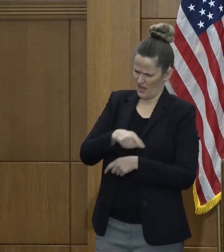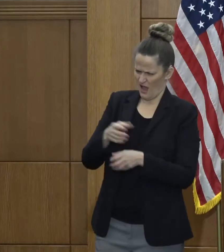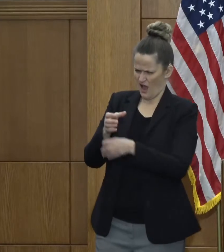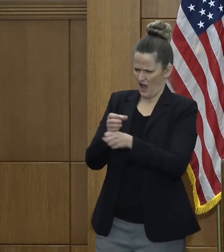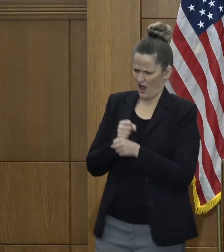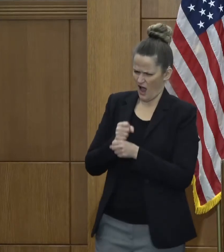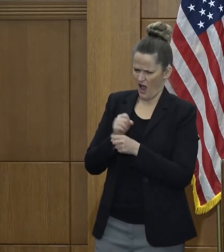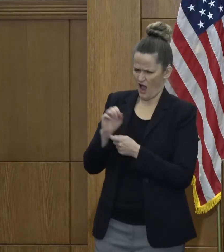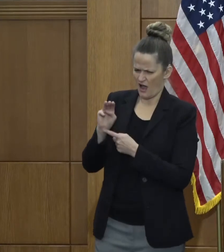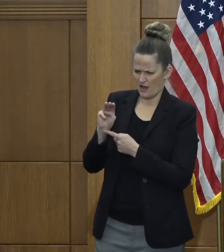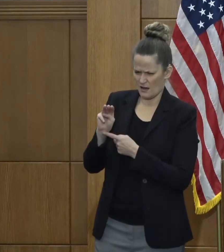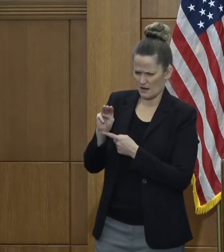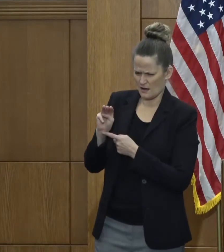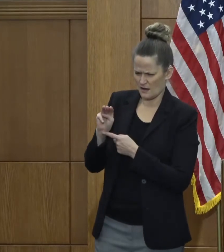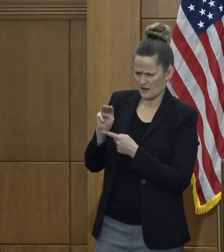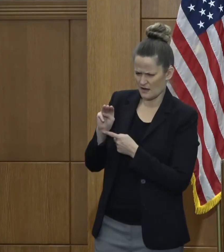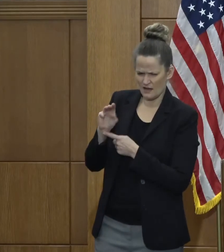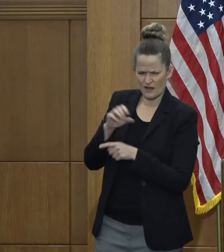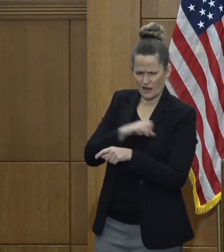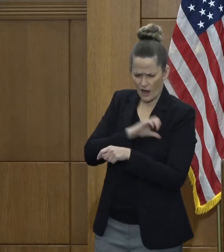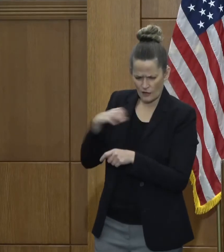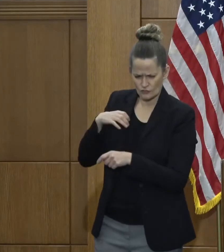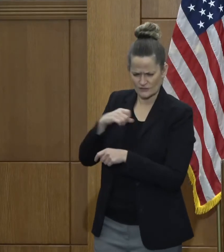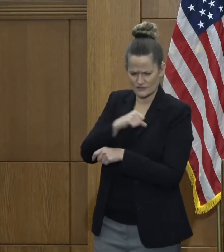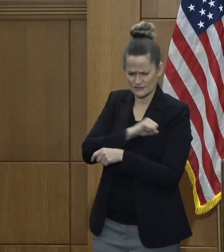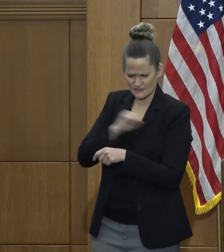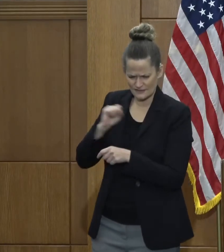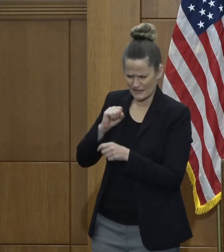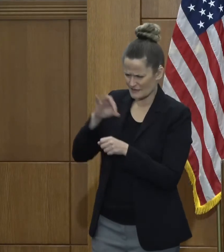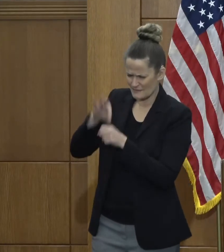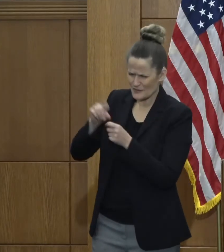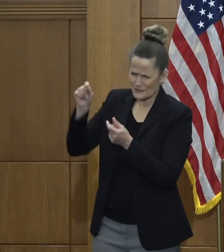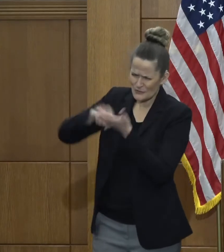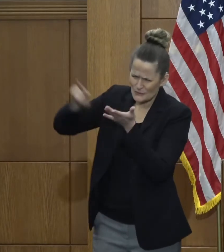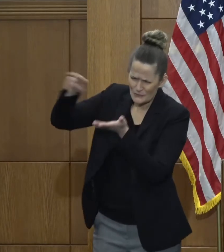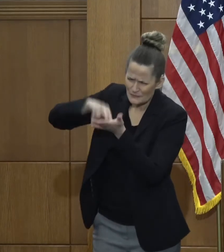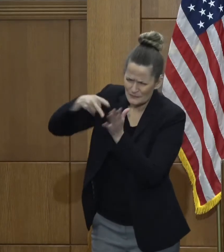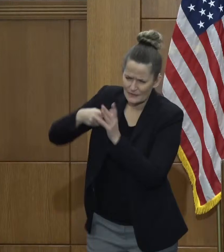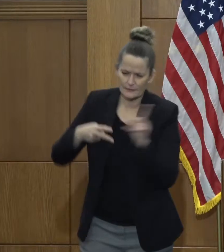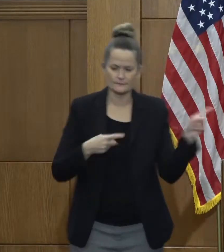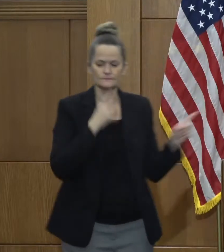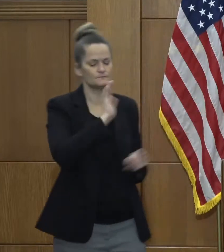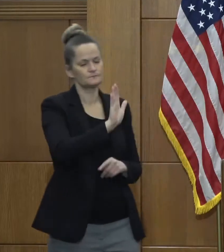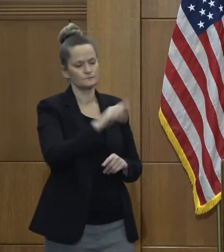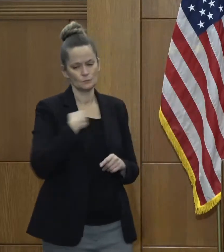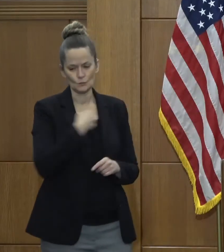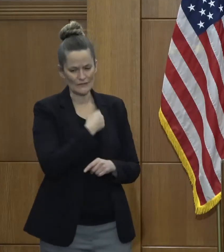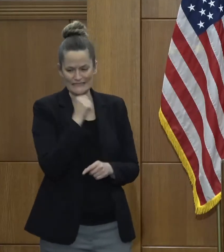resolution then? Travis Lawler, you're up.